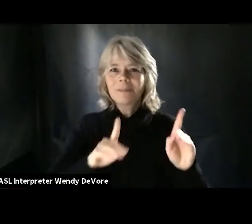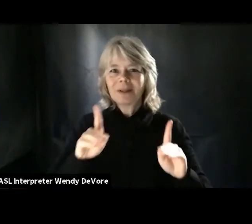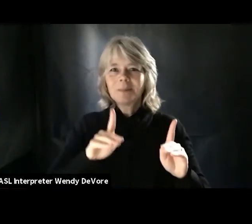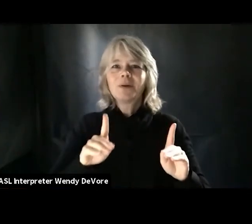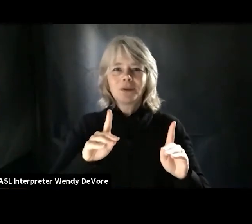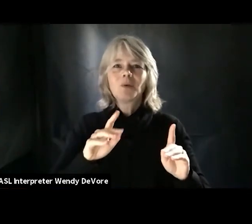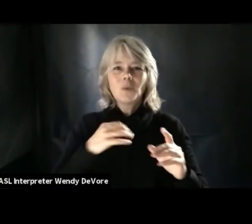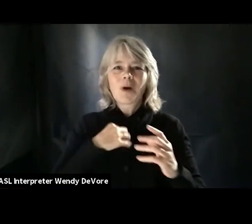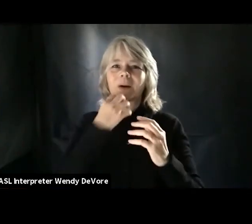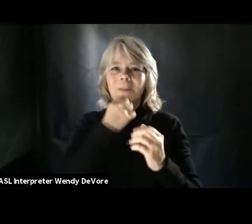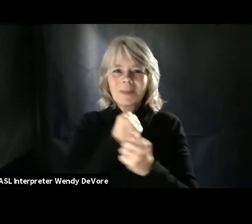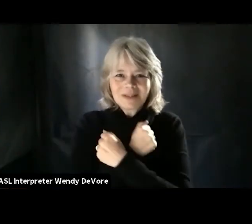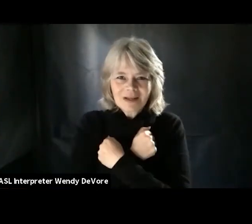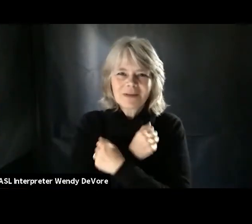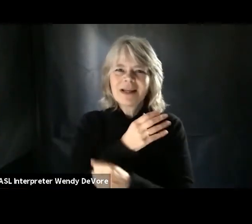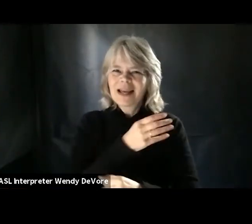have died.